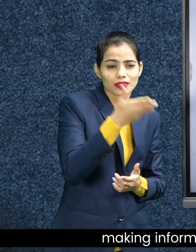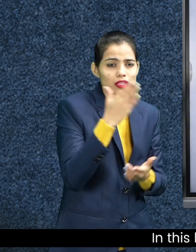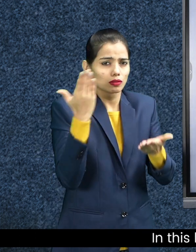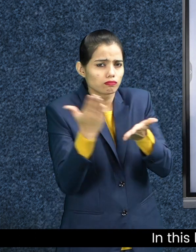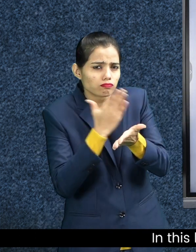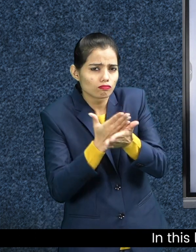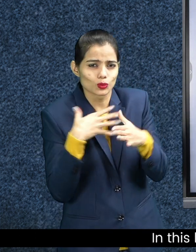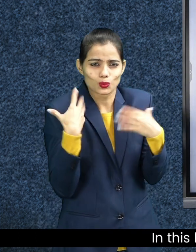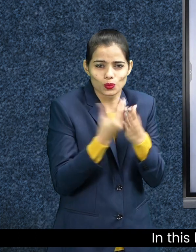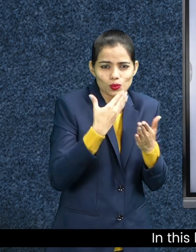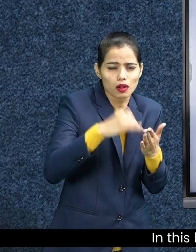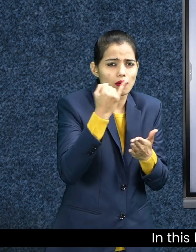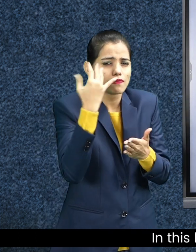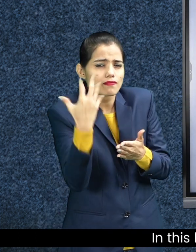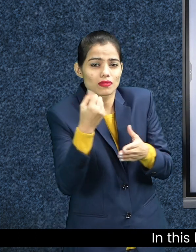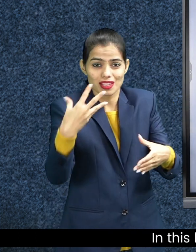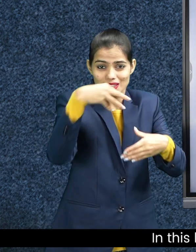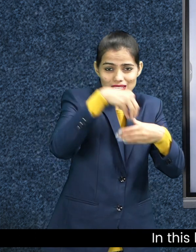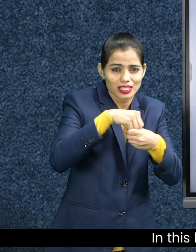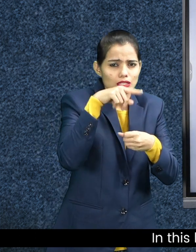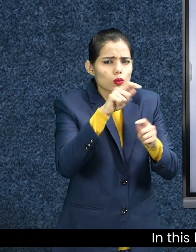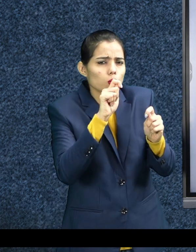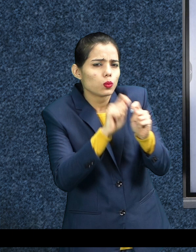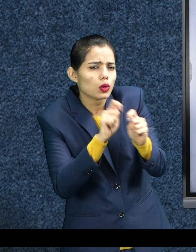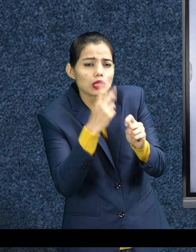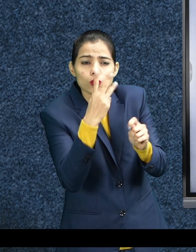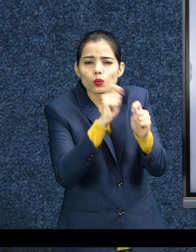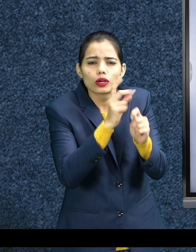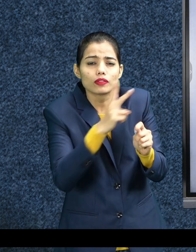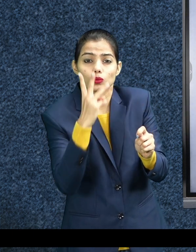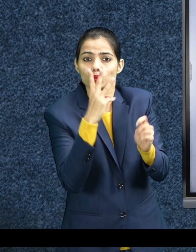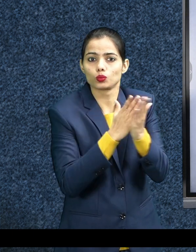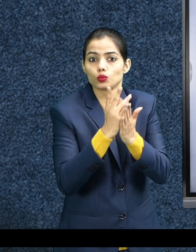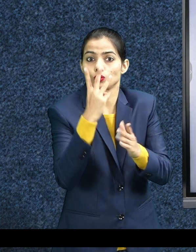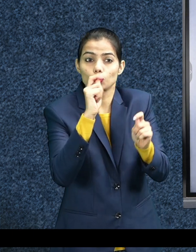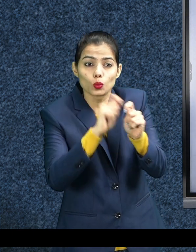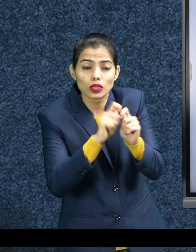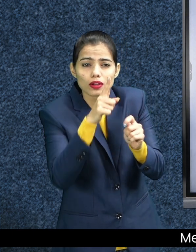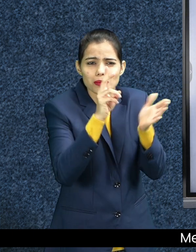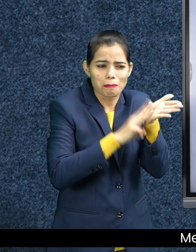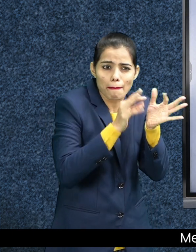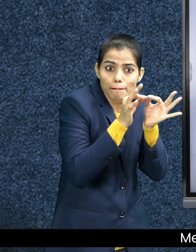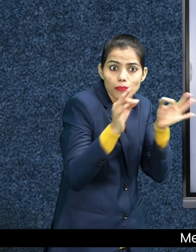In the lesson, we will delve into three fundamental measures of central tendency: mean,